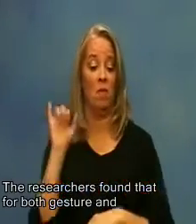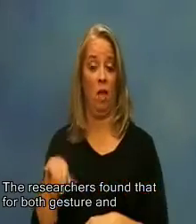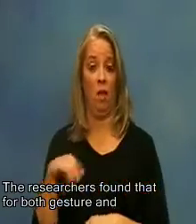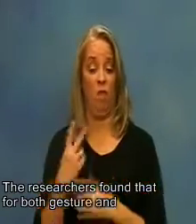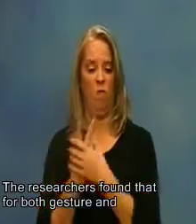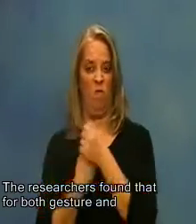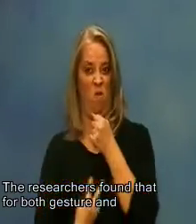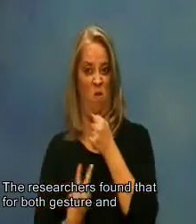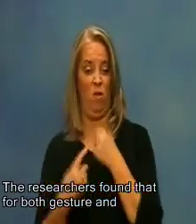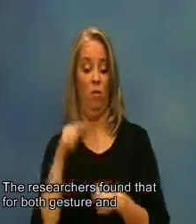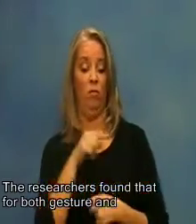both gesture and